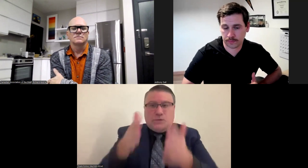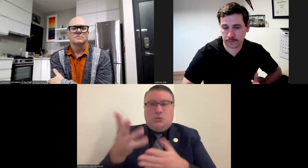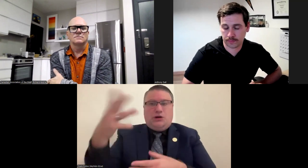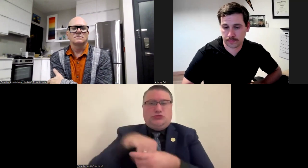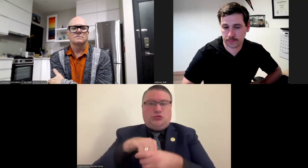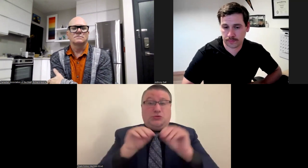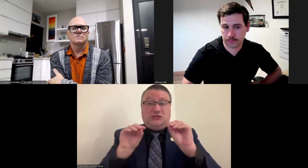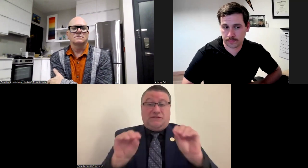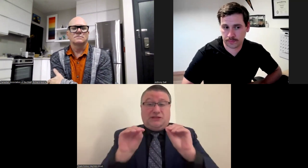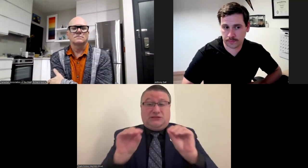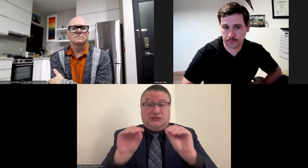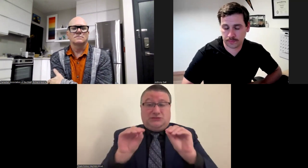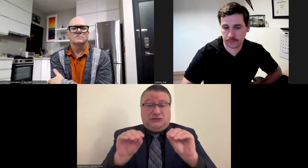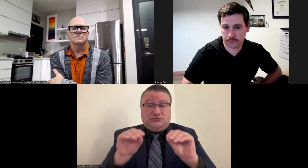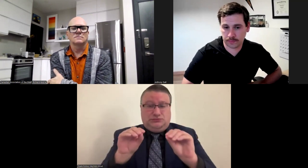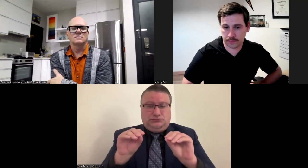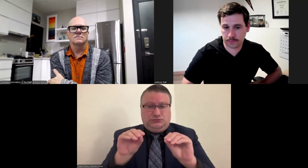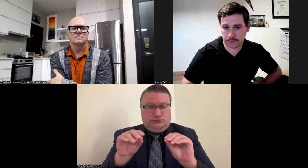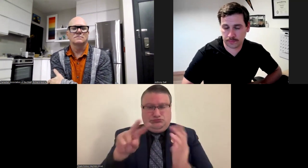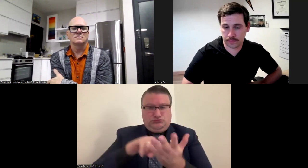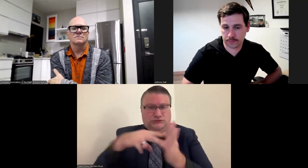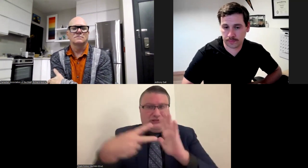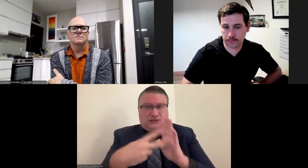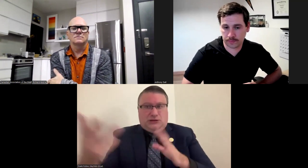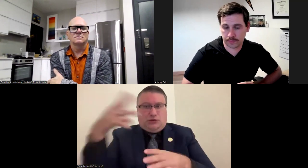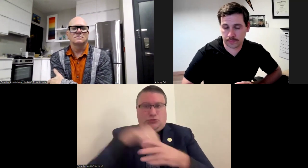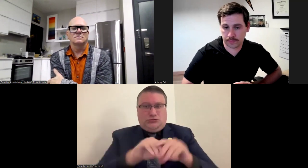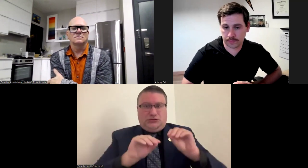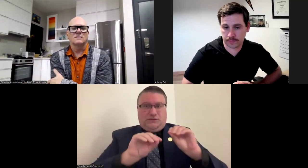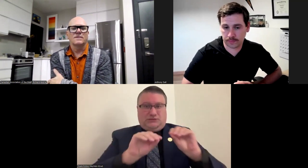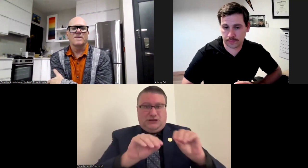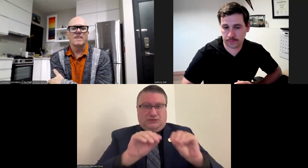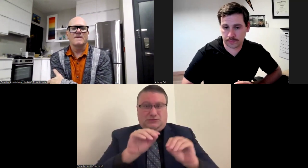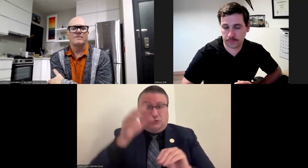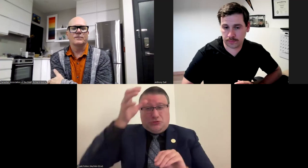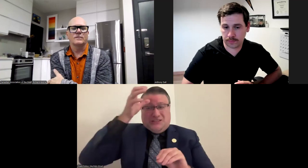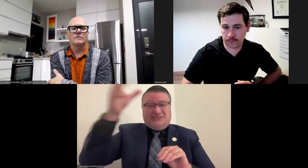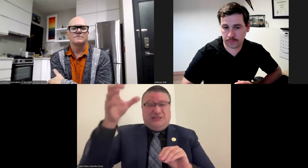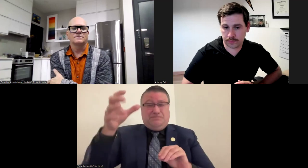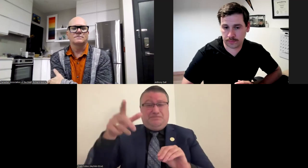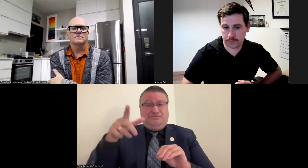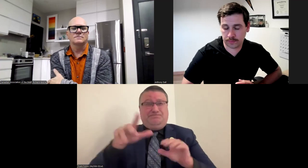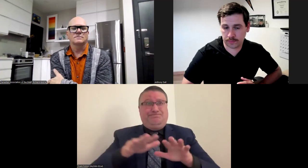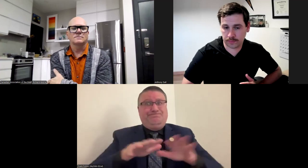resources, jointly develop resources. And it is educational resources we're developing.